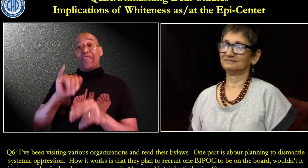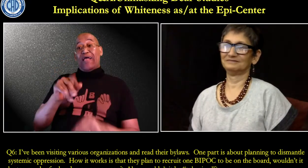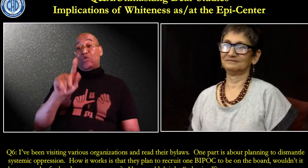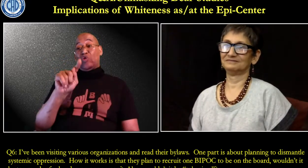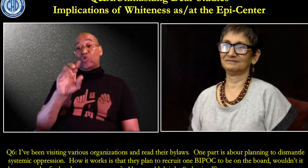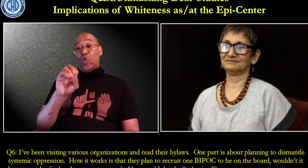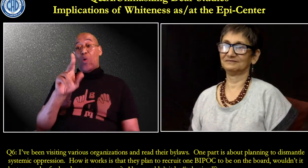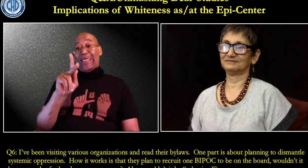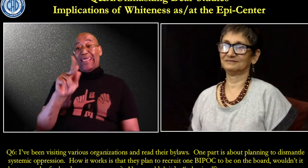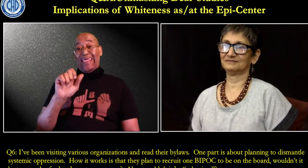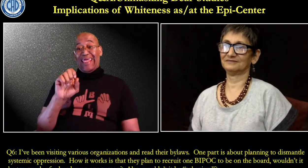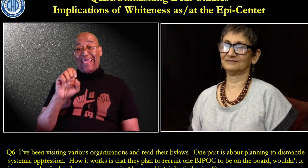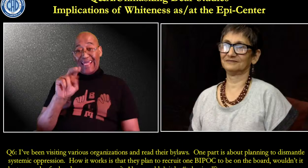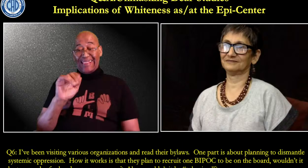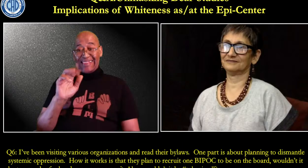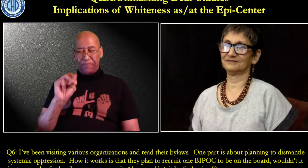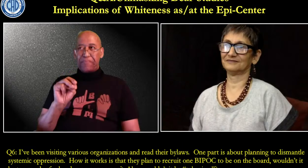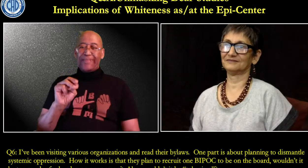it's not.